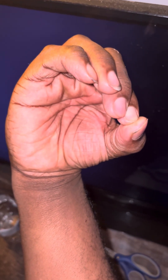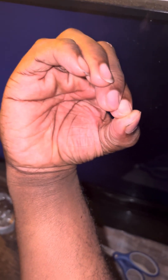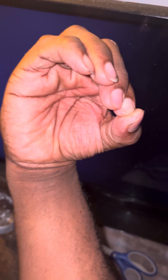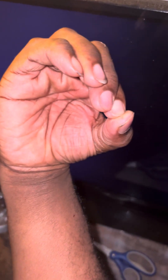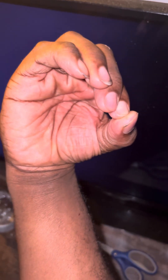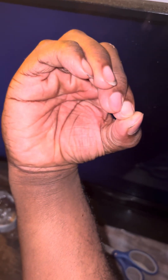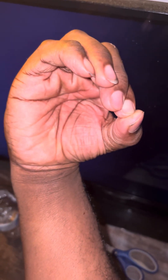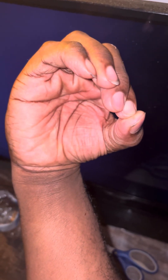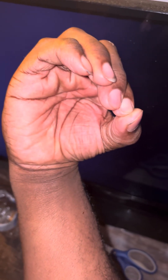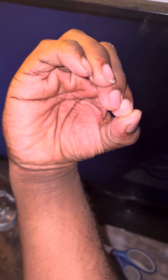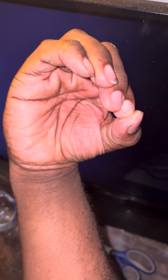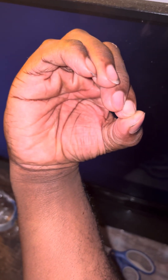octopus.